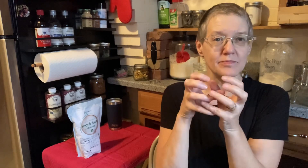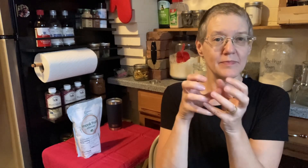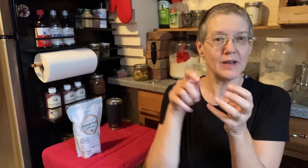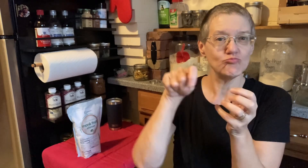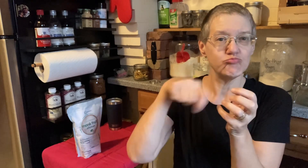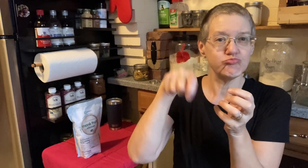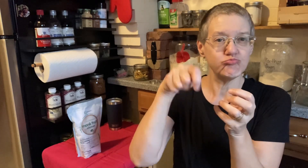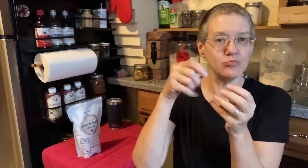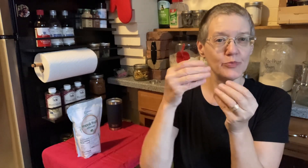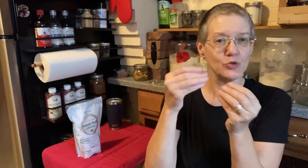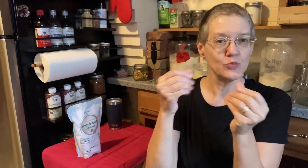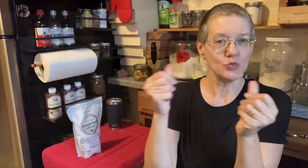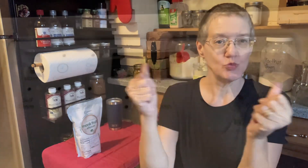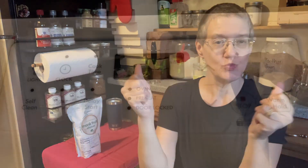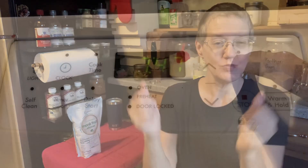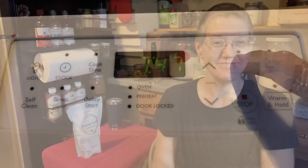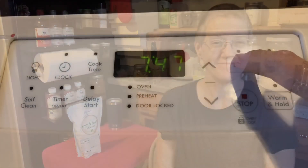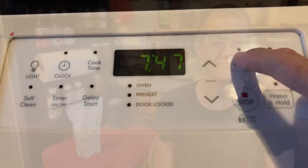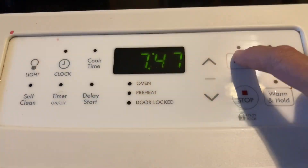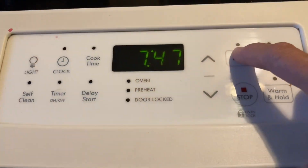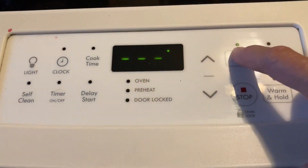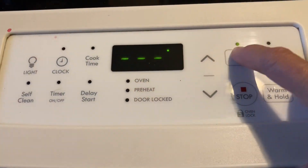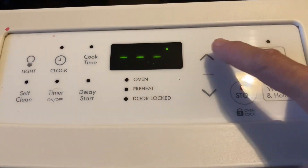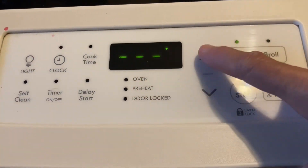Want them to pop and make them really smooth.